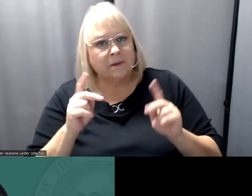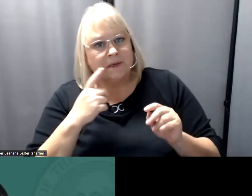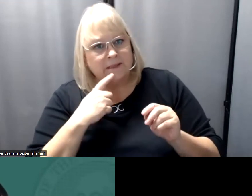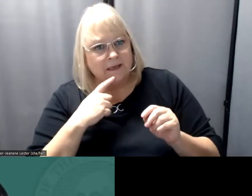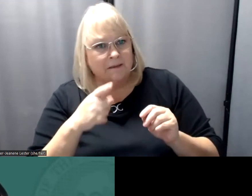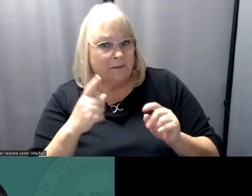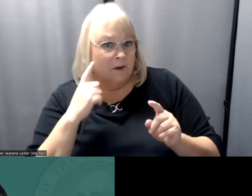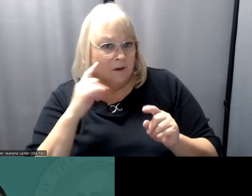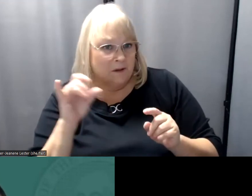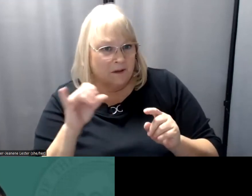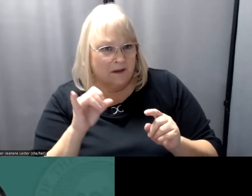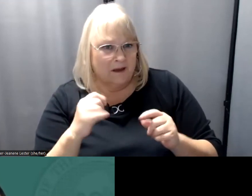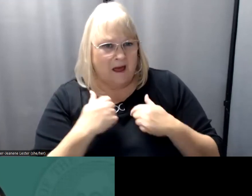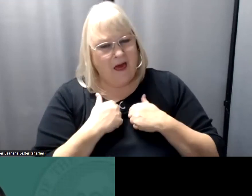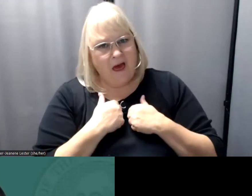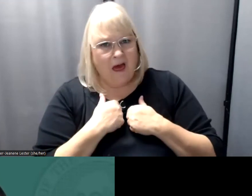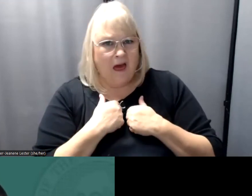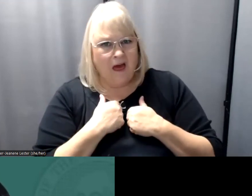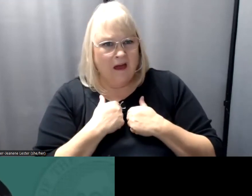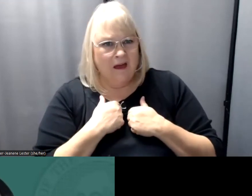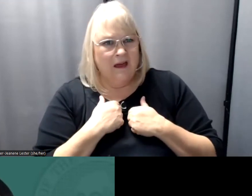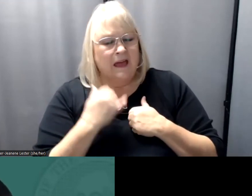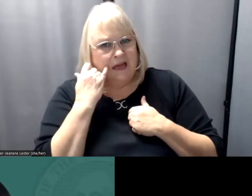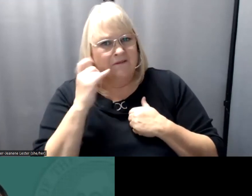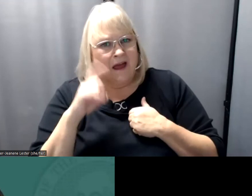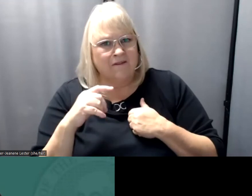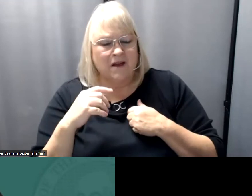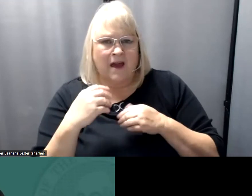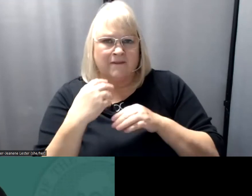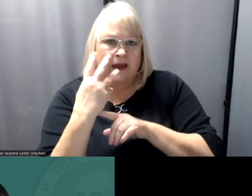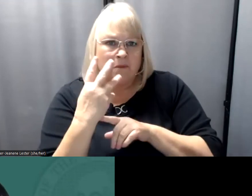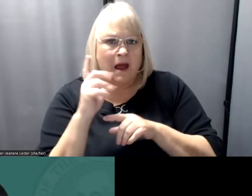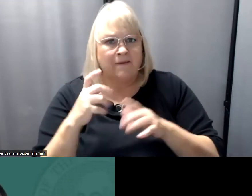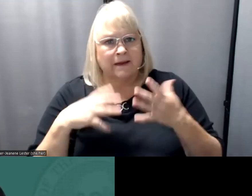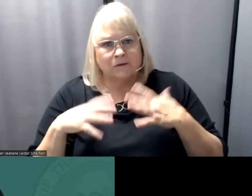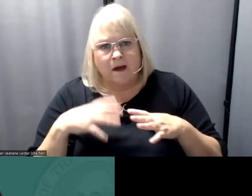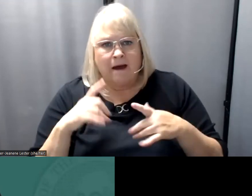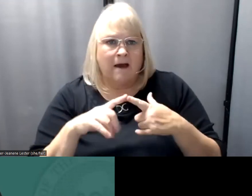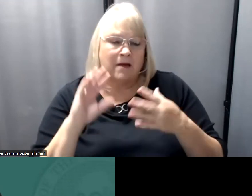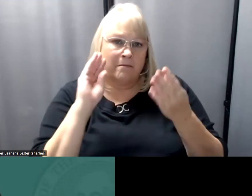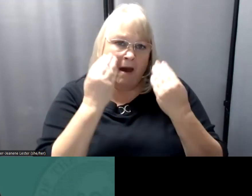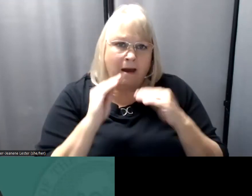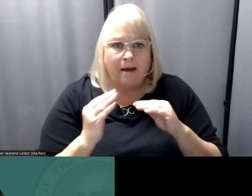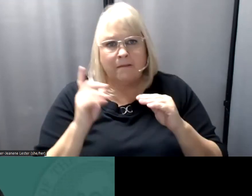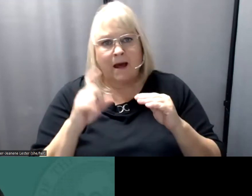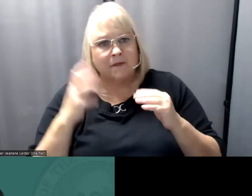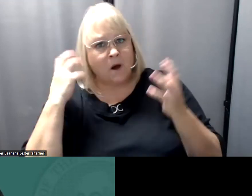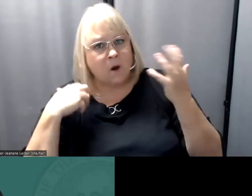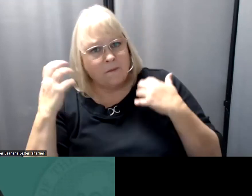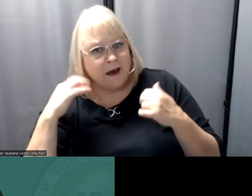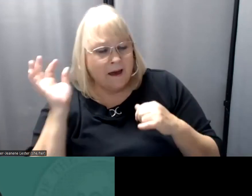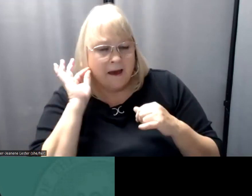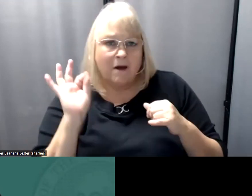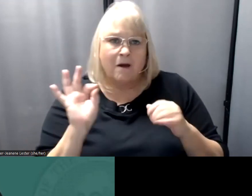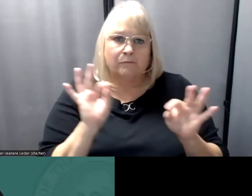it too, ah, then I got to get dressed and I got to put my makeup on, or I have to comb my hair or